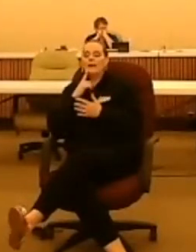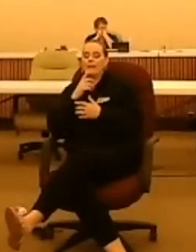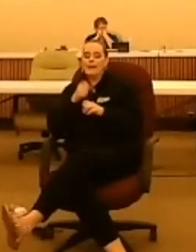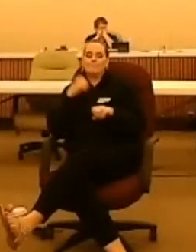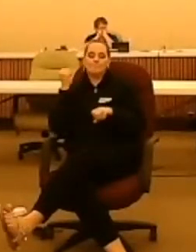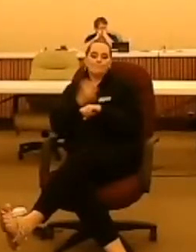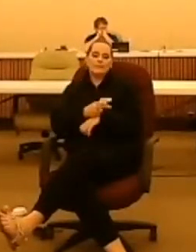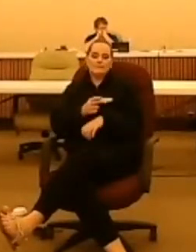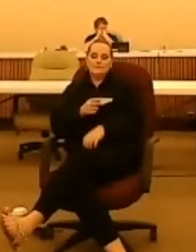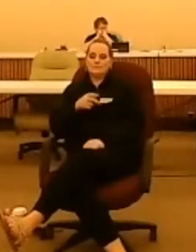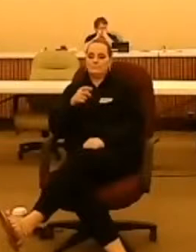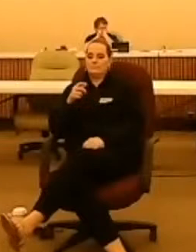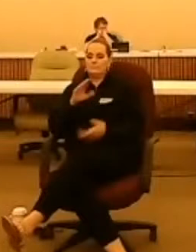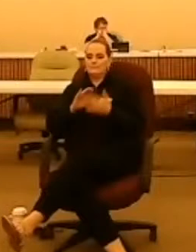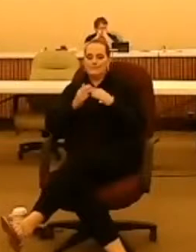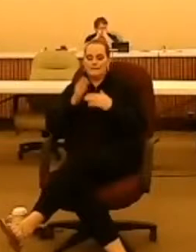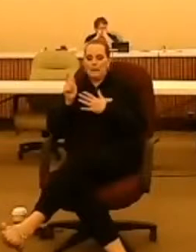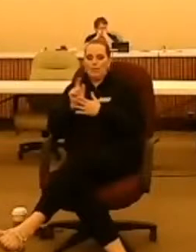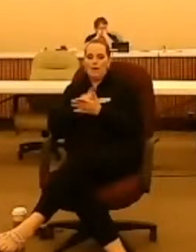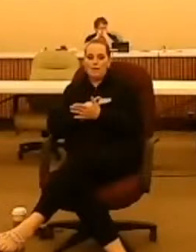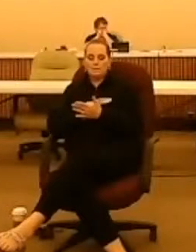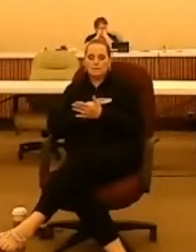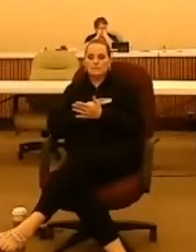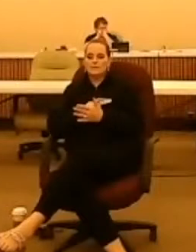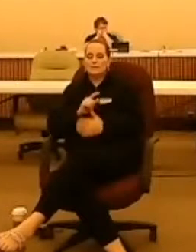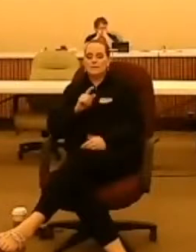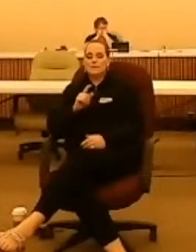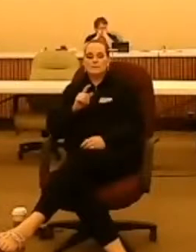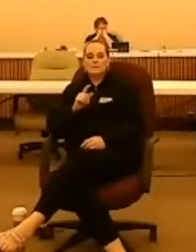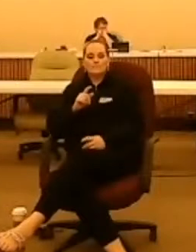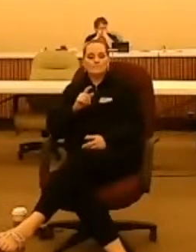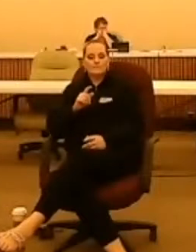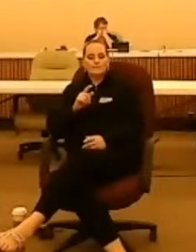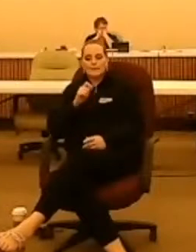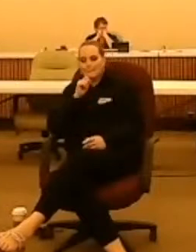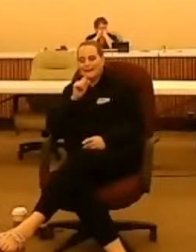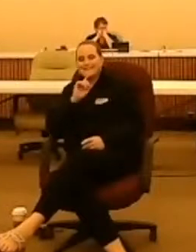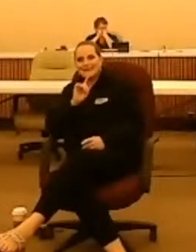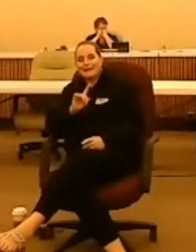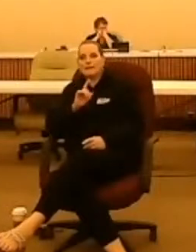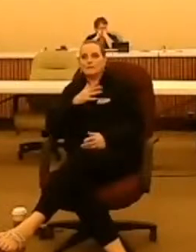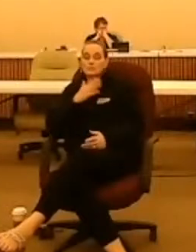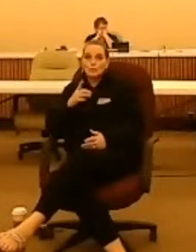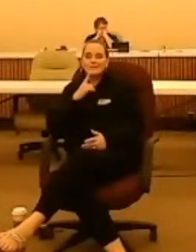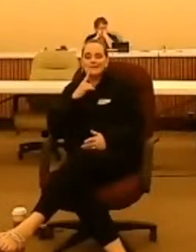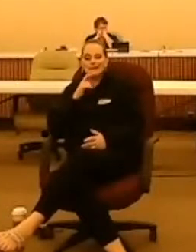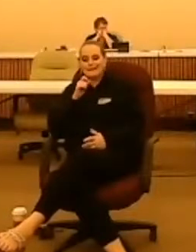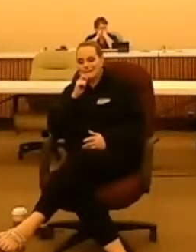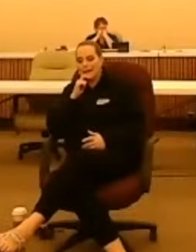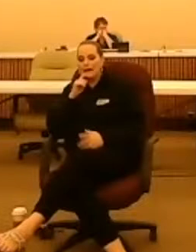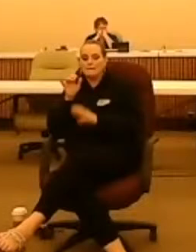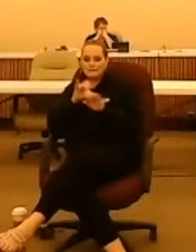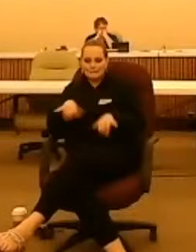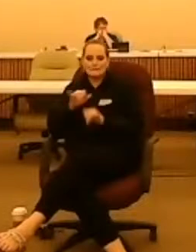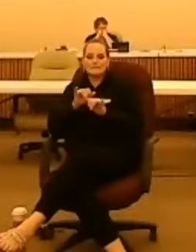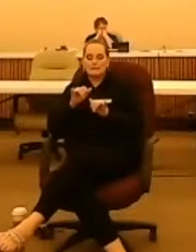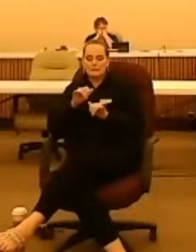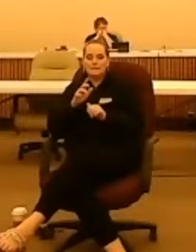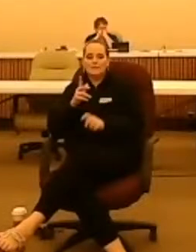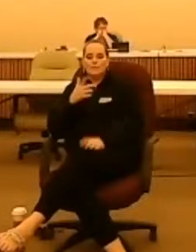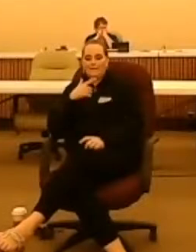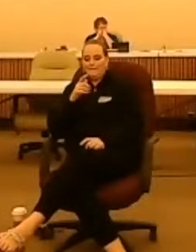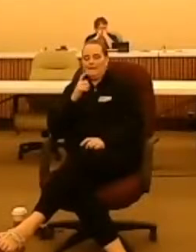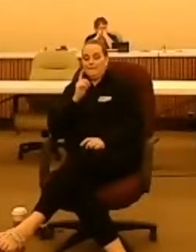this to the extent that it's inconsistent. And I'm not saying that it necessarily is inconsistent, but if there were to be an inconsistency with our